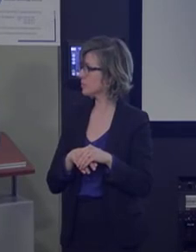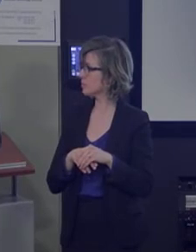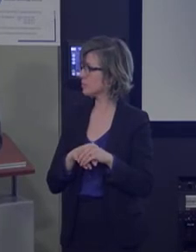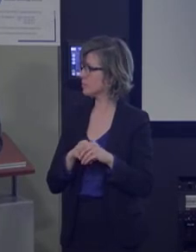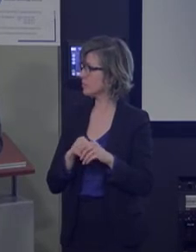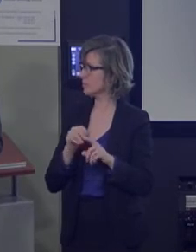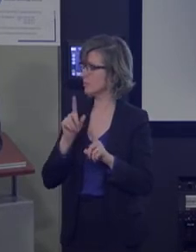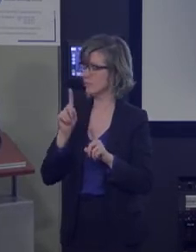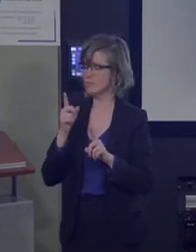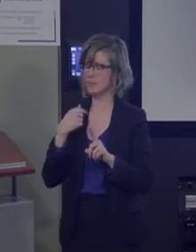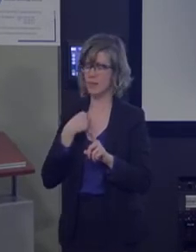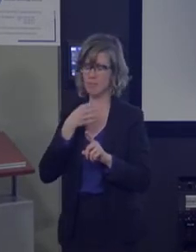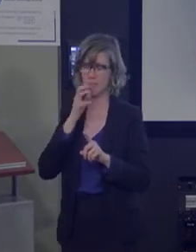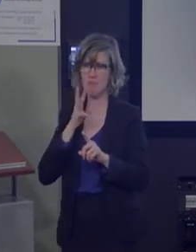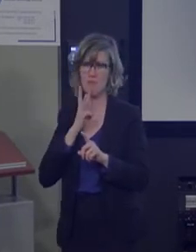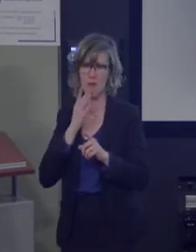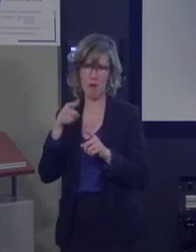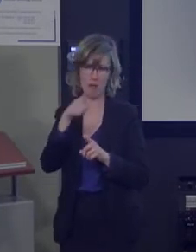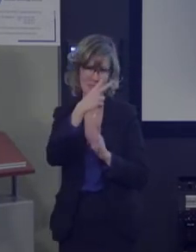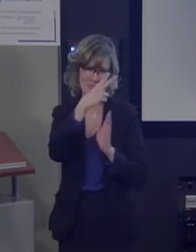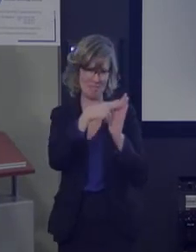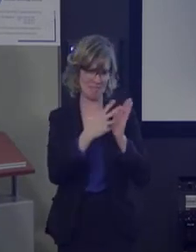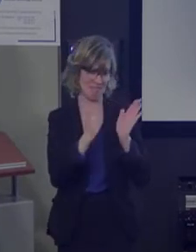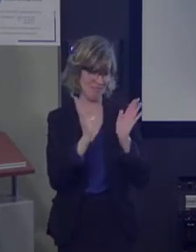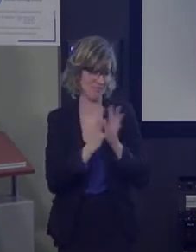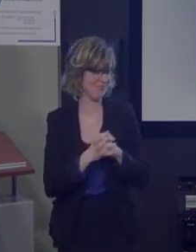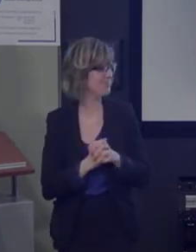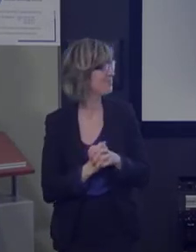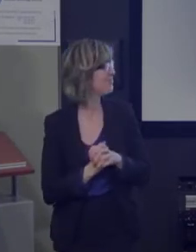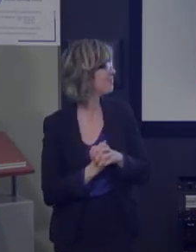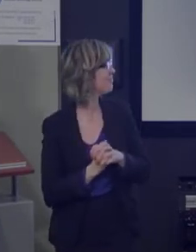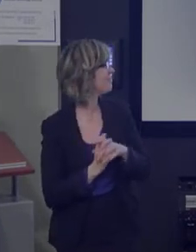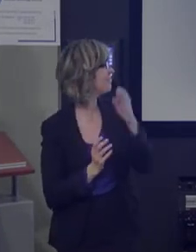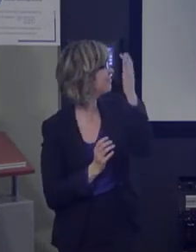I'll let this graph speak for itself again.